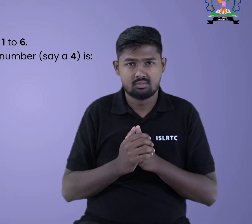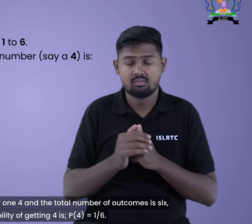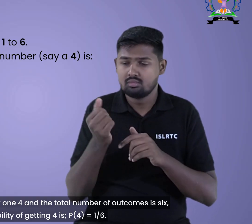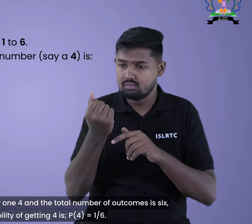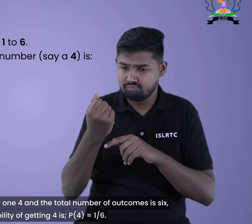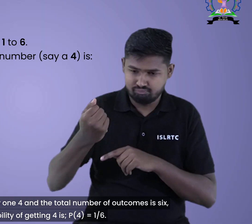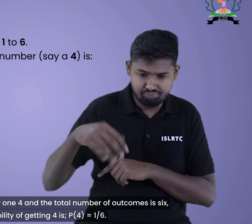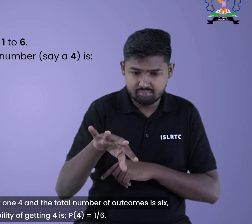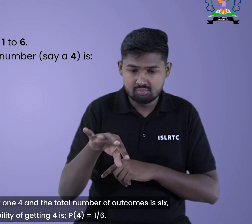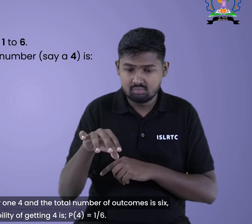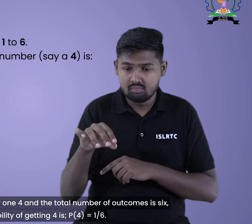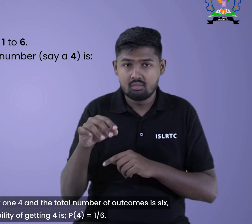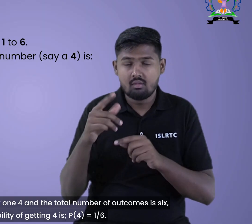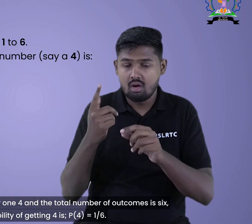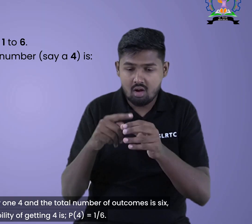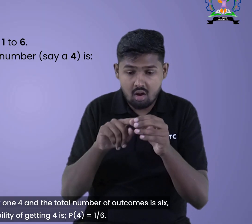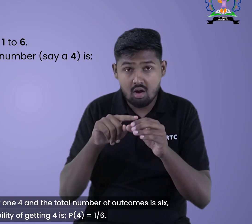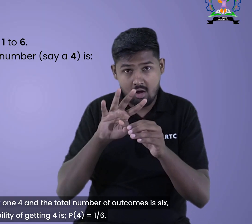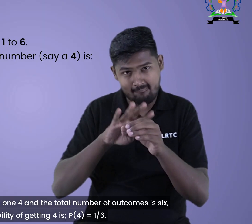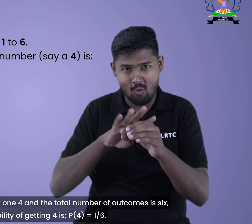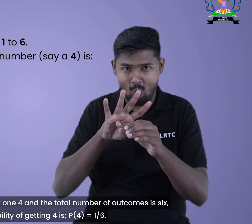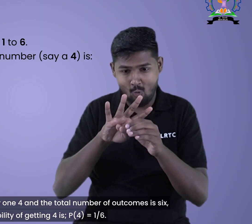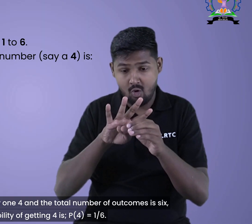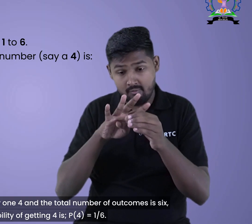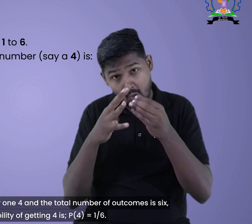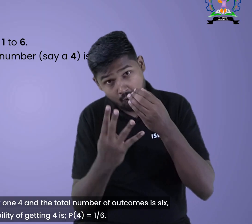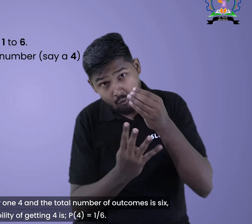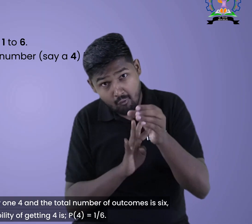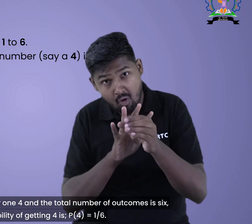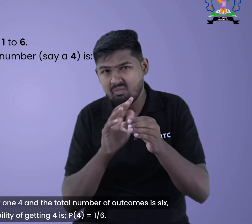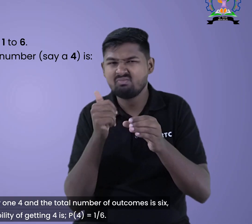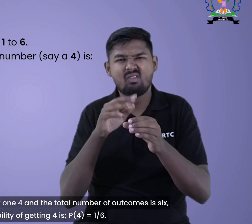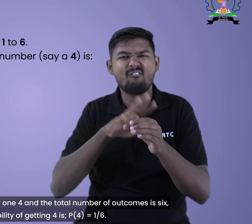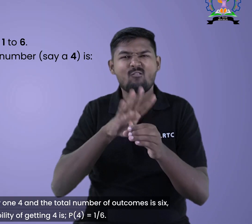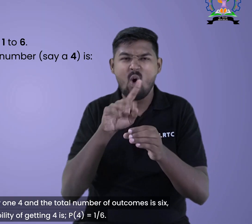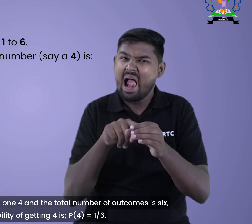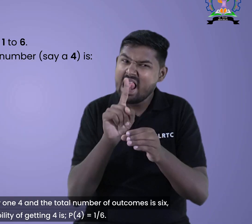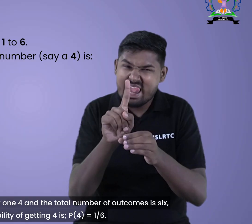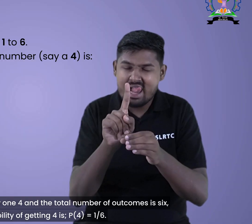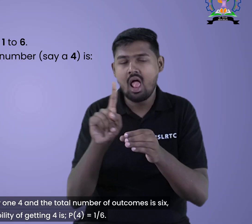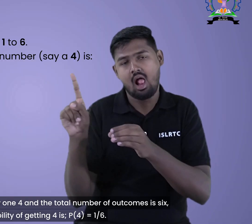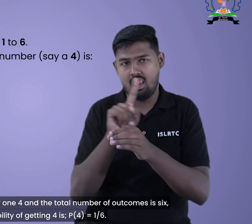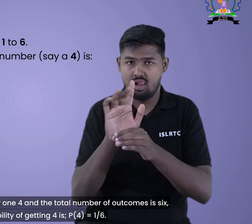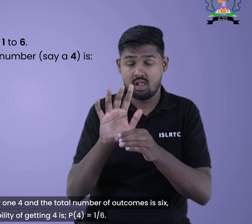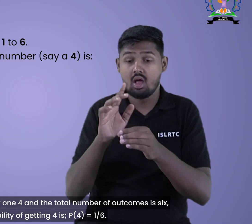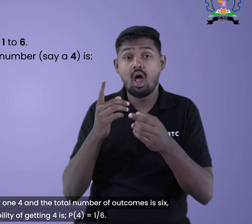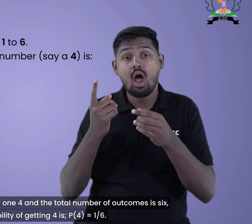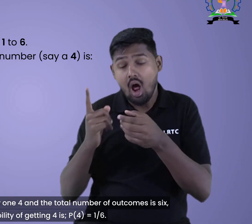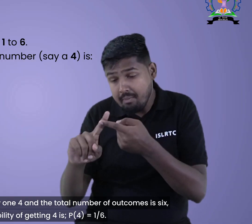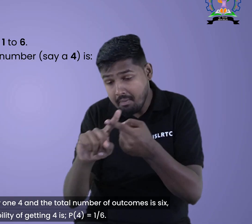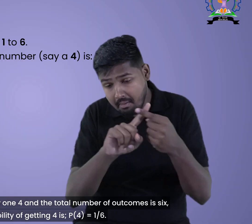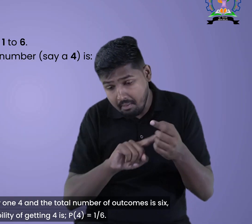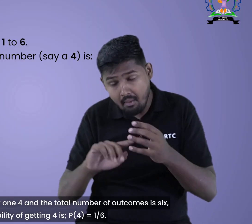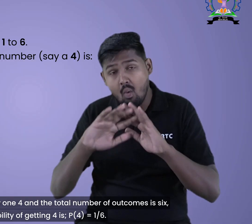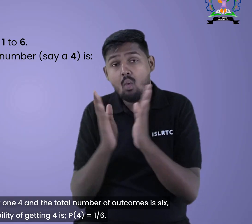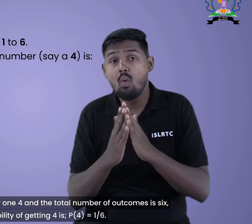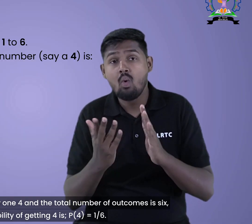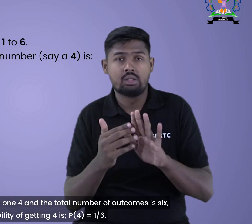When rolling a die, there is only one 4 and the total number of outcomes is 6. So the probability of getting